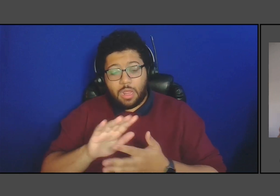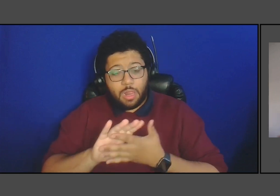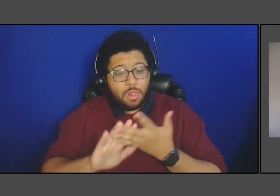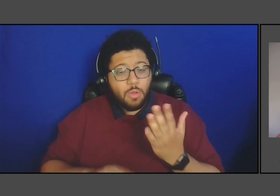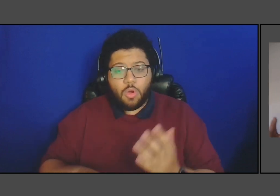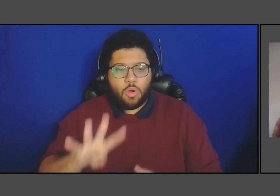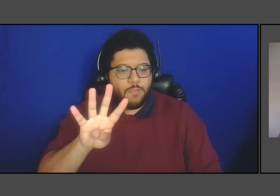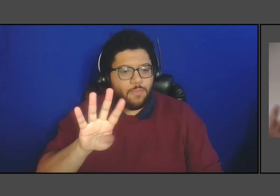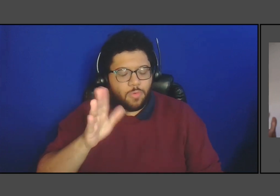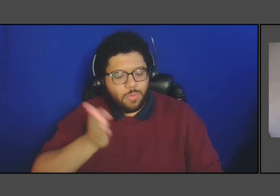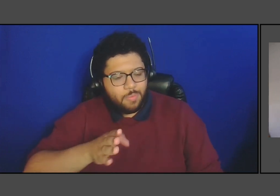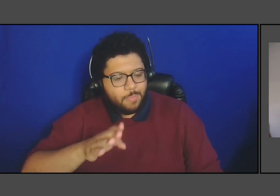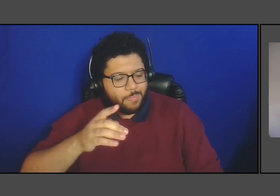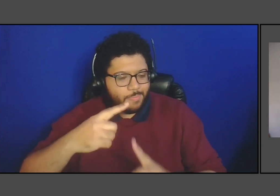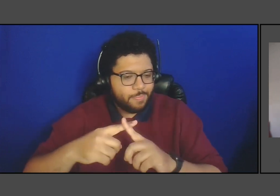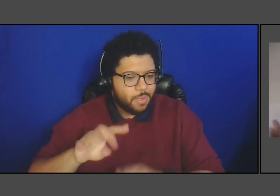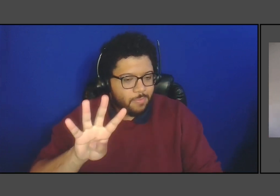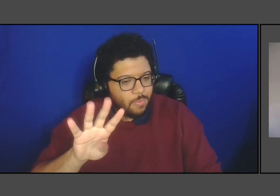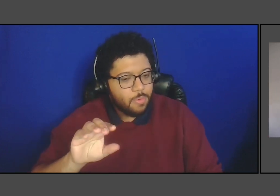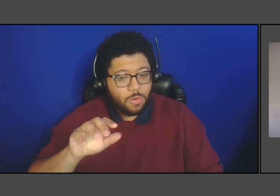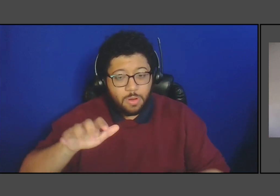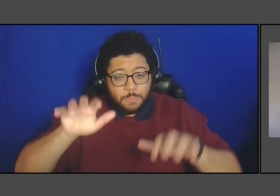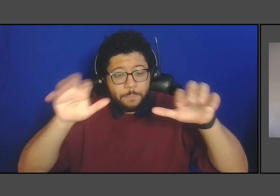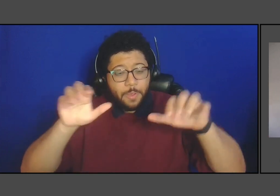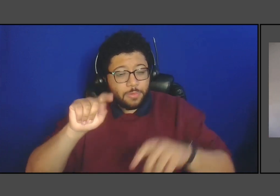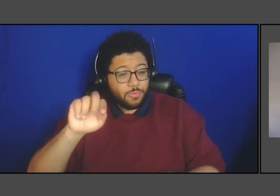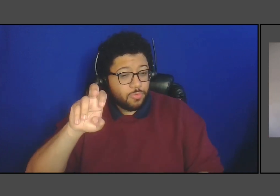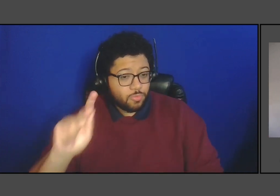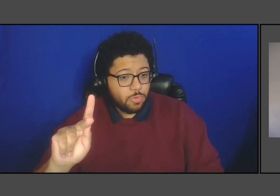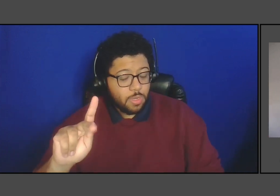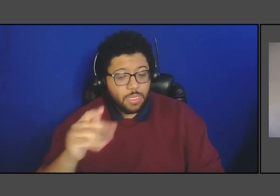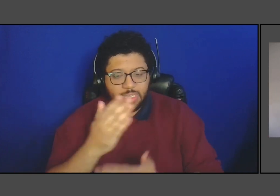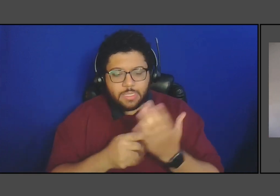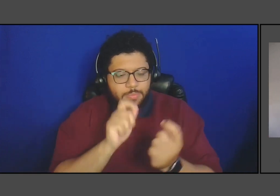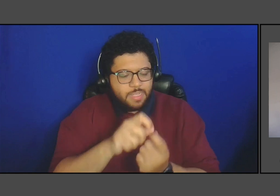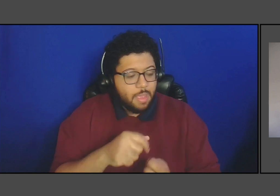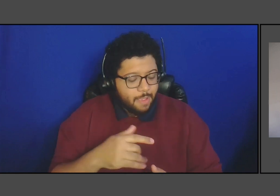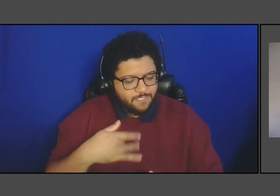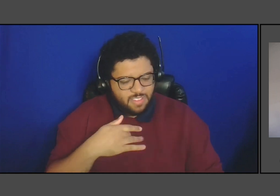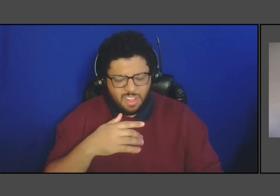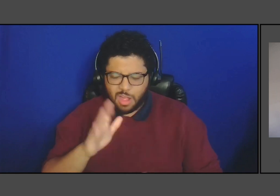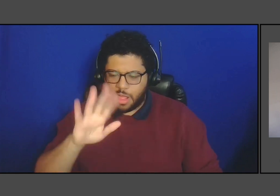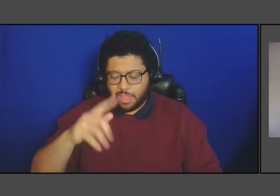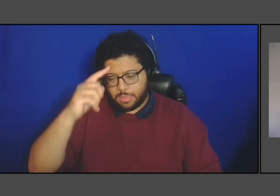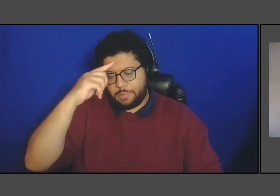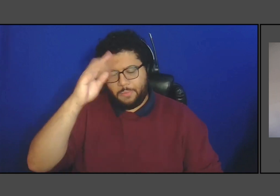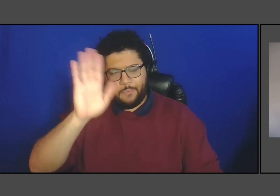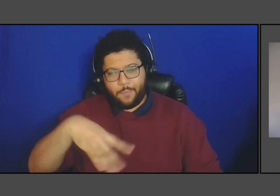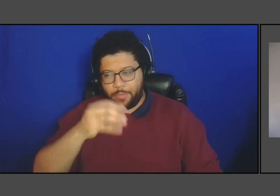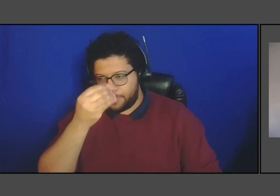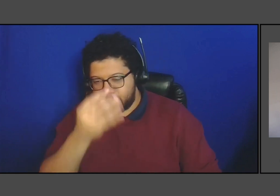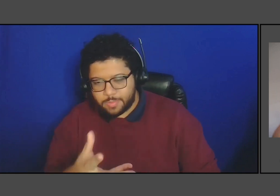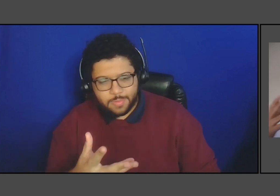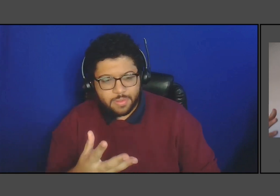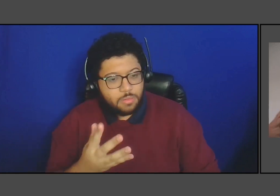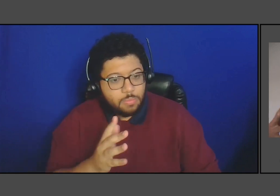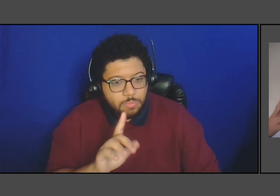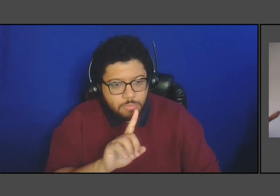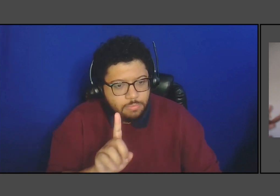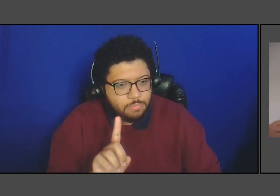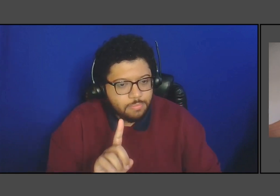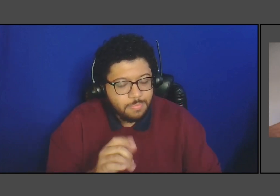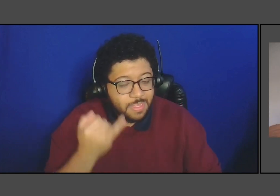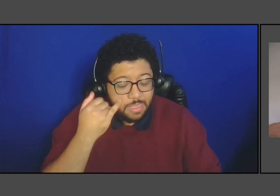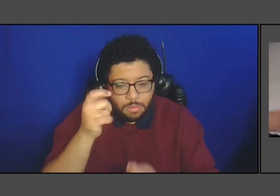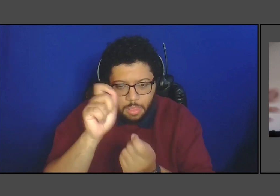of details that I thought nobody cares about this stuff. I found that being very specific actually transferred